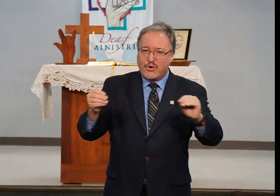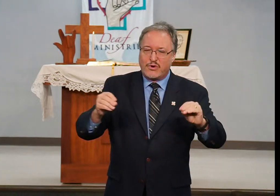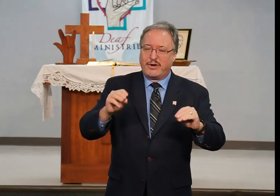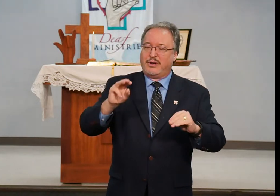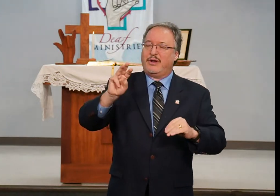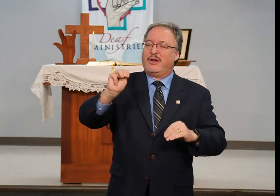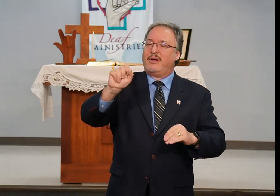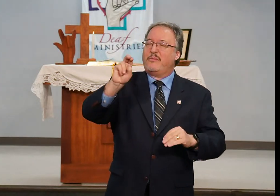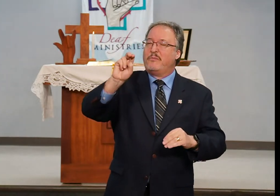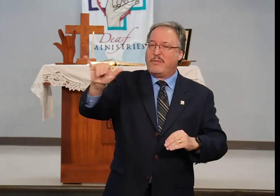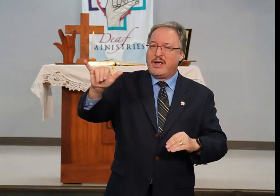ask you now,